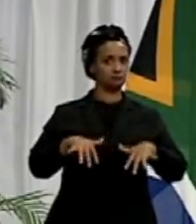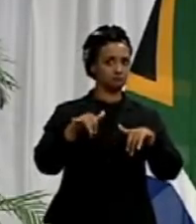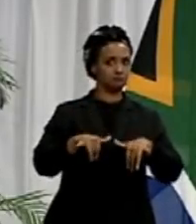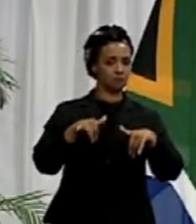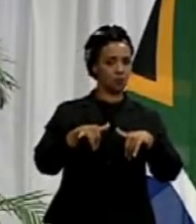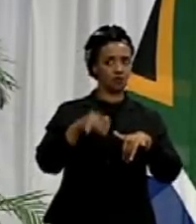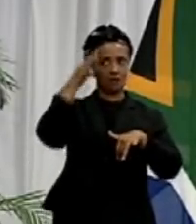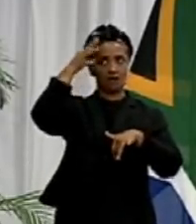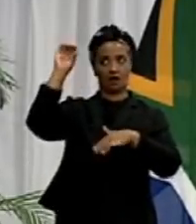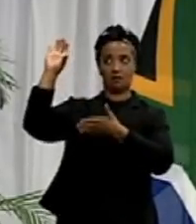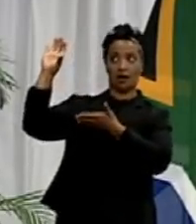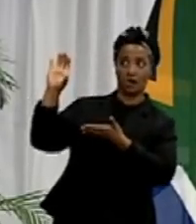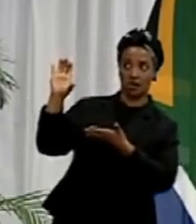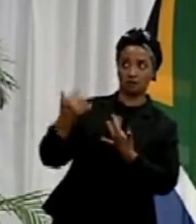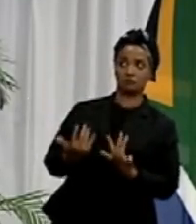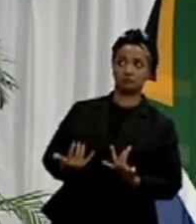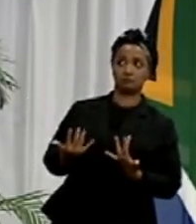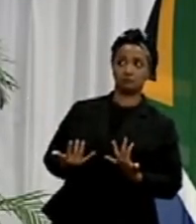assistance from the government.